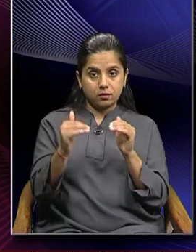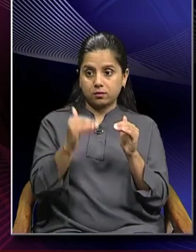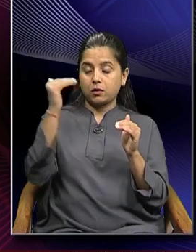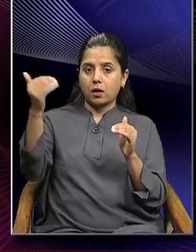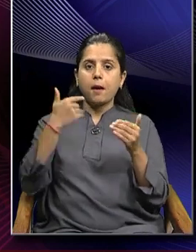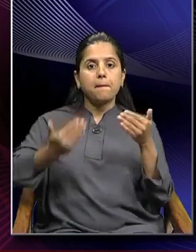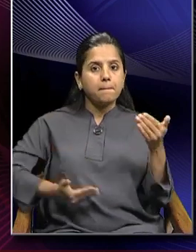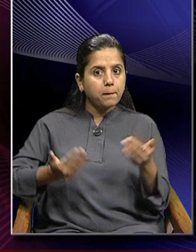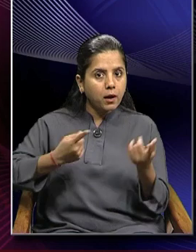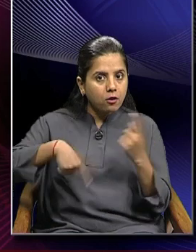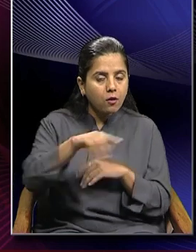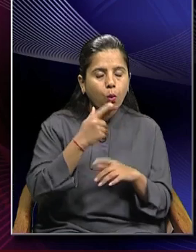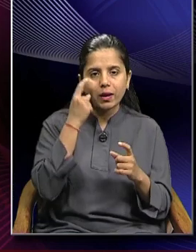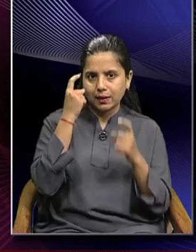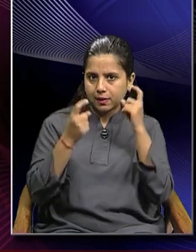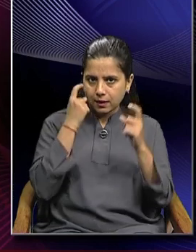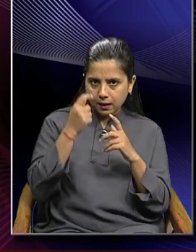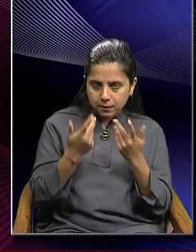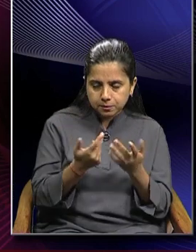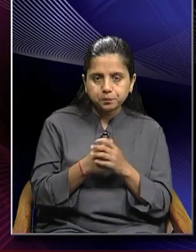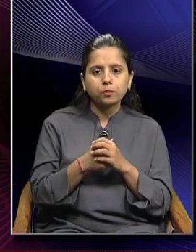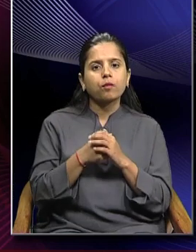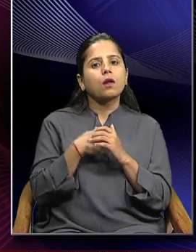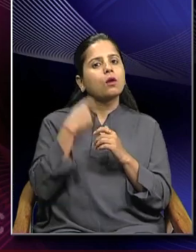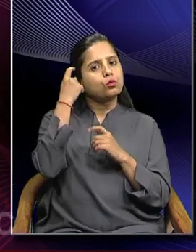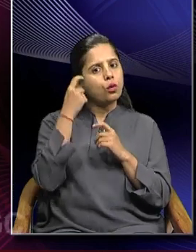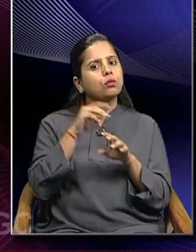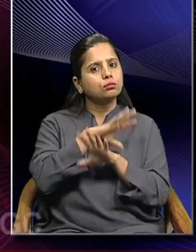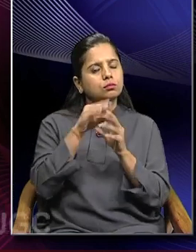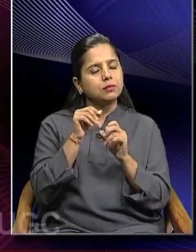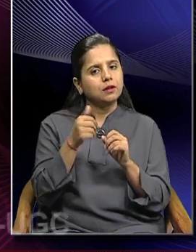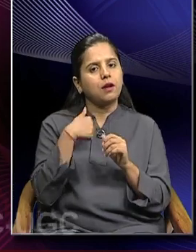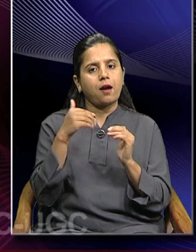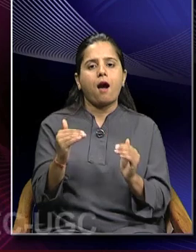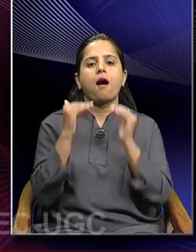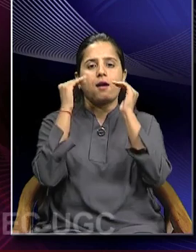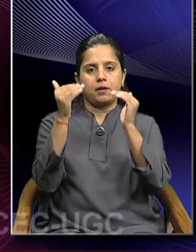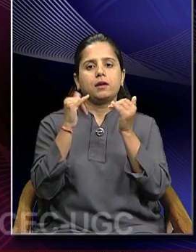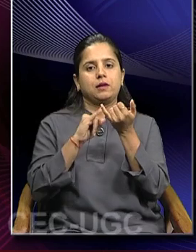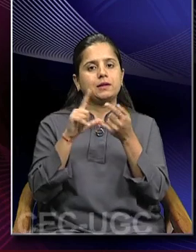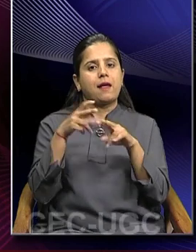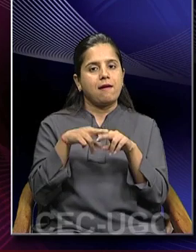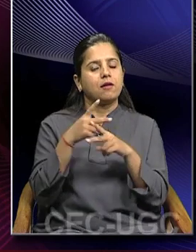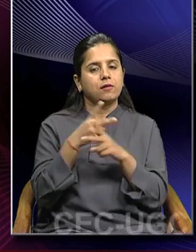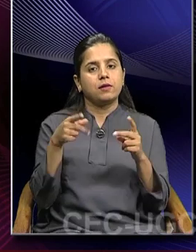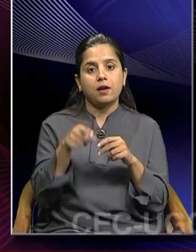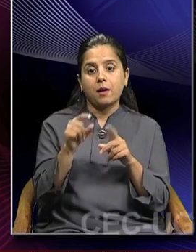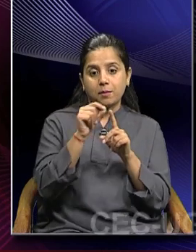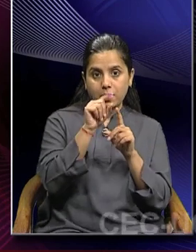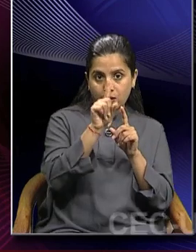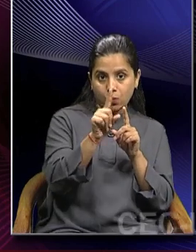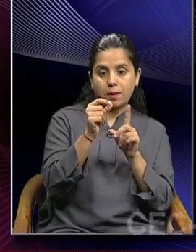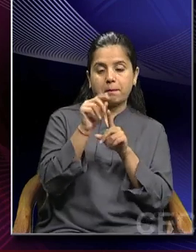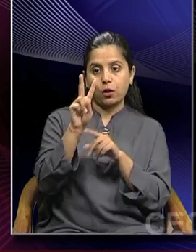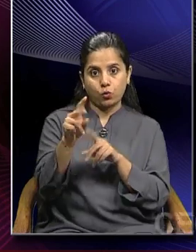our behavior, in terms of our thinking, in terms of our thought, then of course we are into the higher self. So these P1, P2,